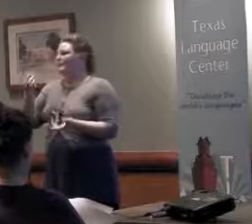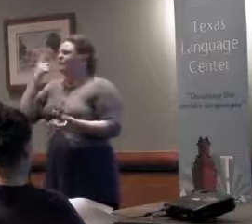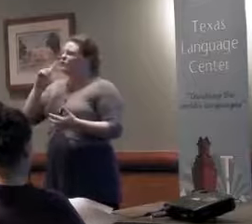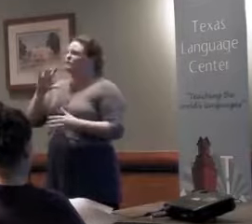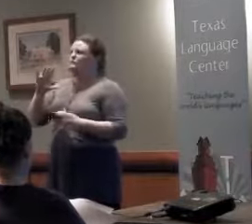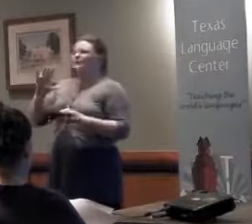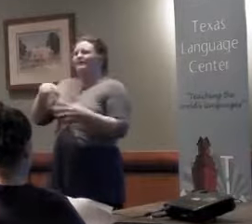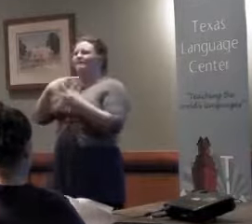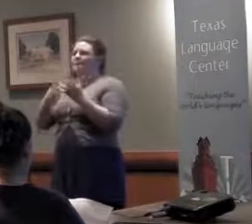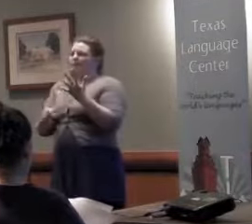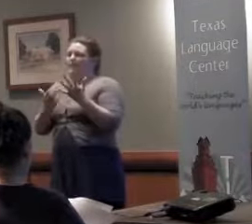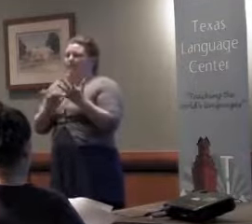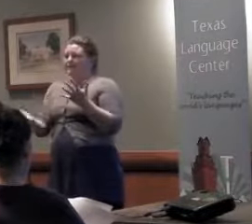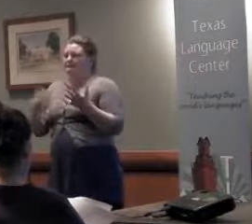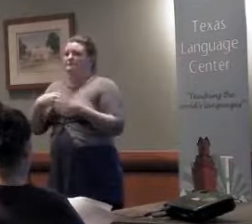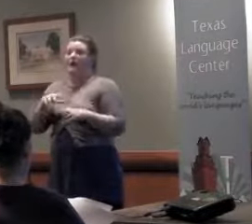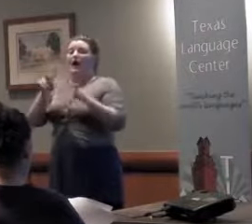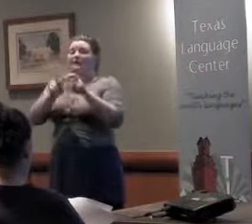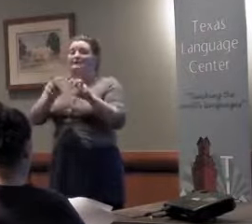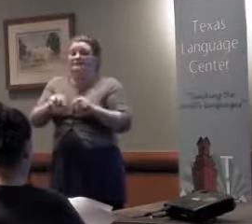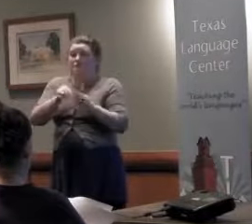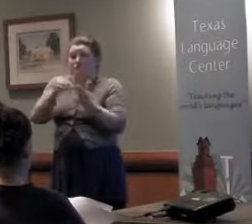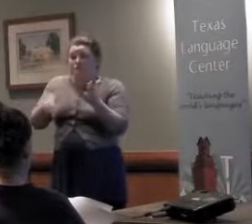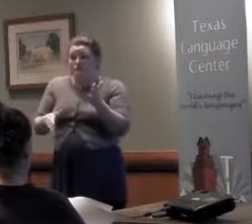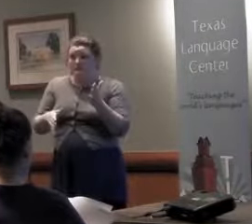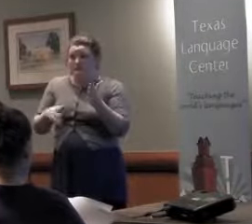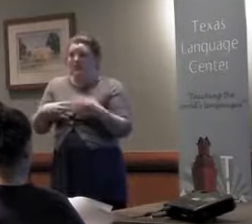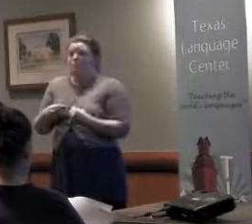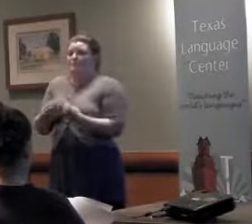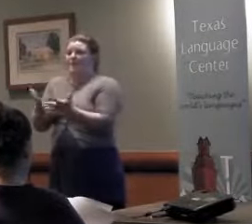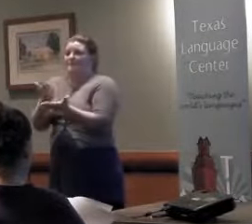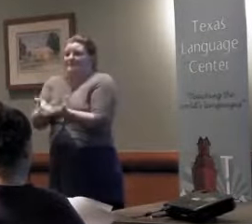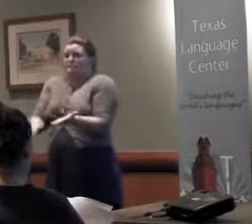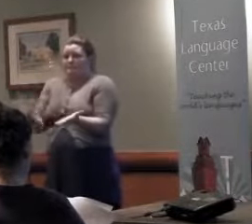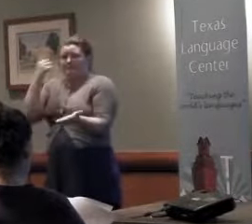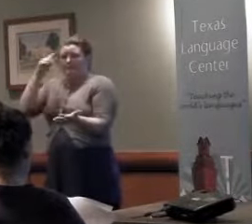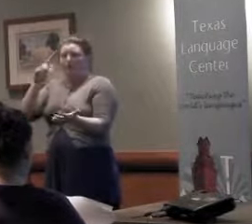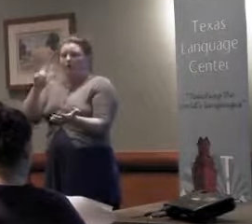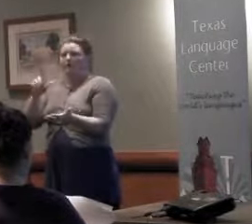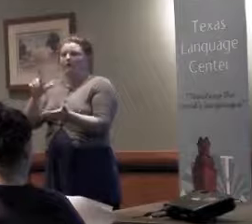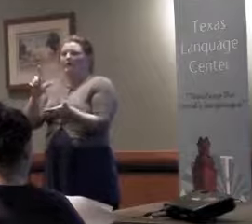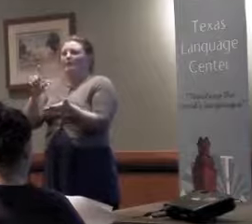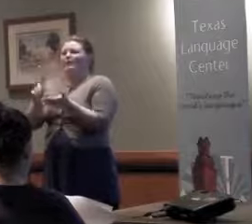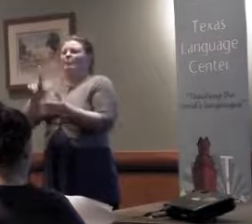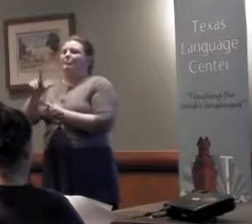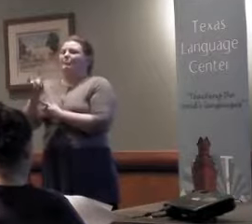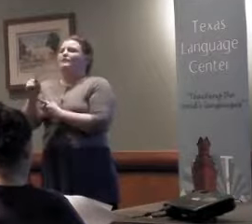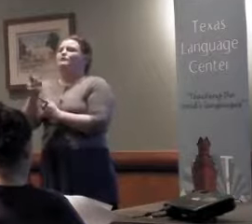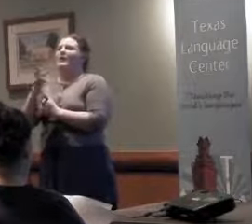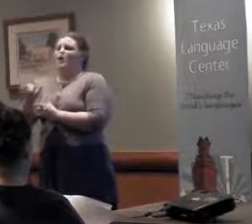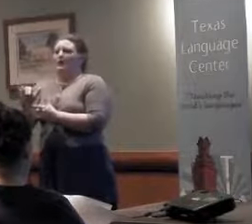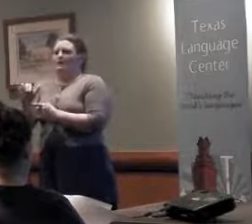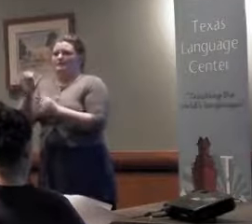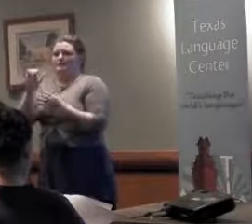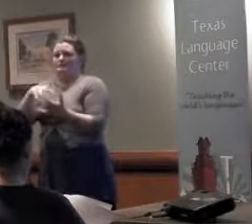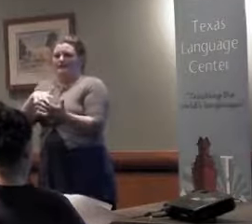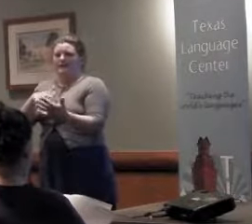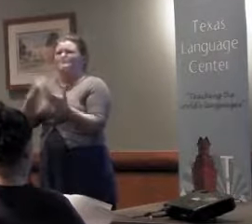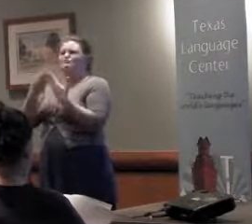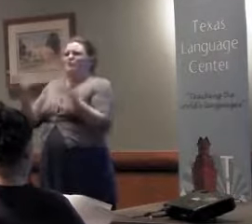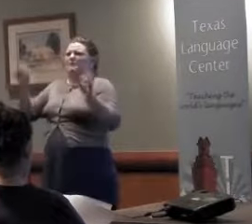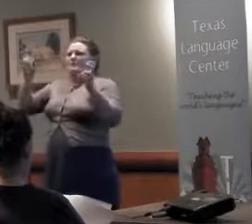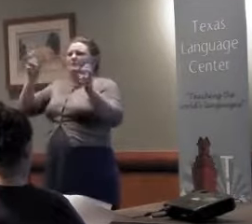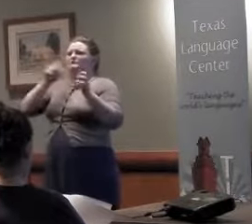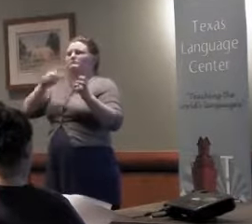doing a few different things: assessing students, providing material for literary study. These broad topics that